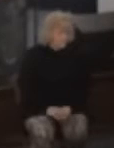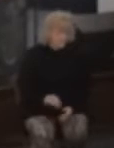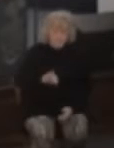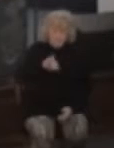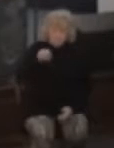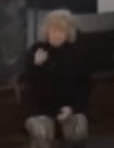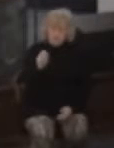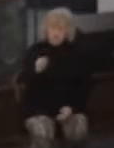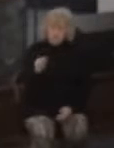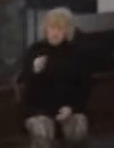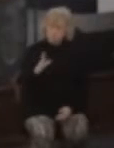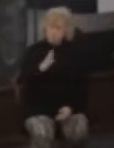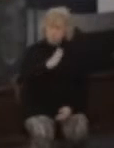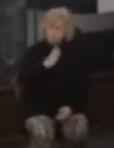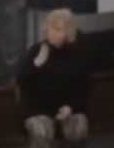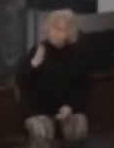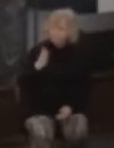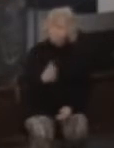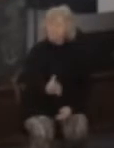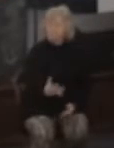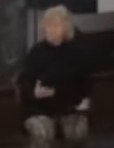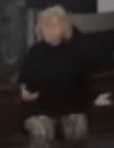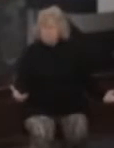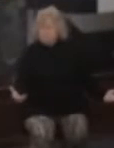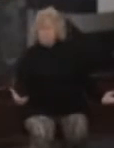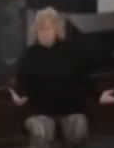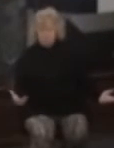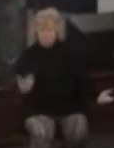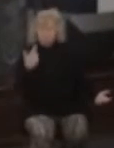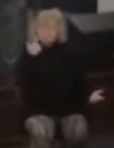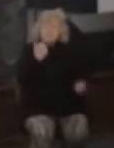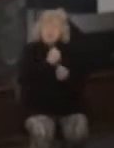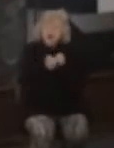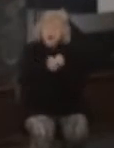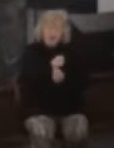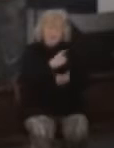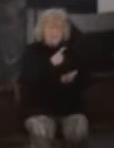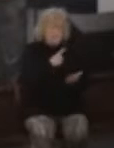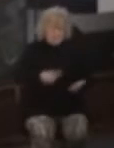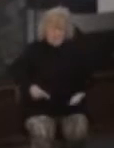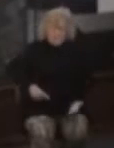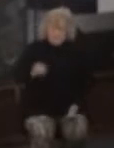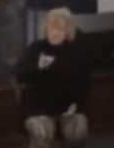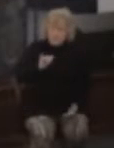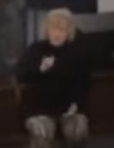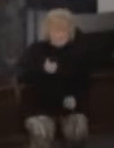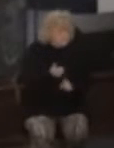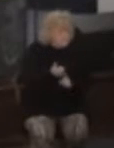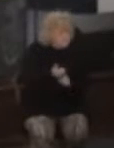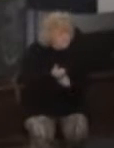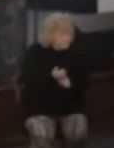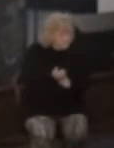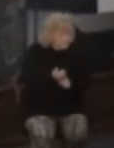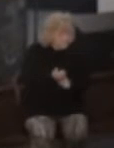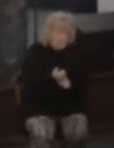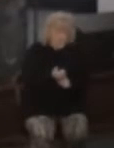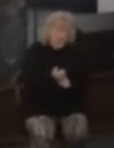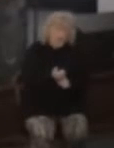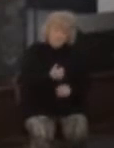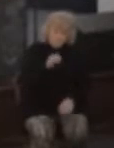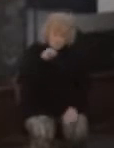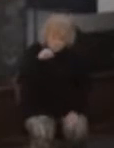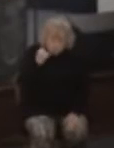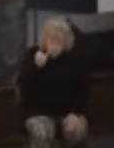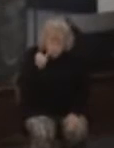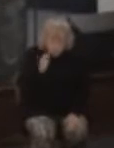just fine with that. He's fine with it because he loves David as and instead of giving in to jealousy, he